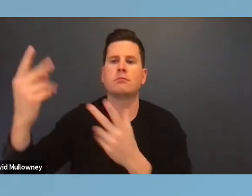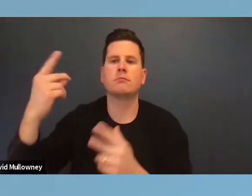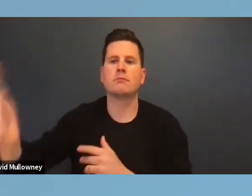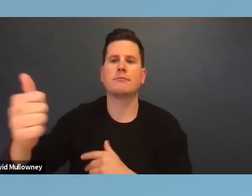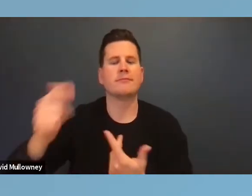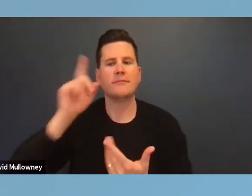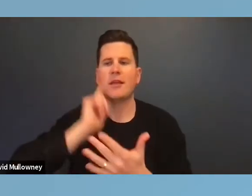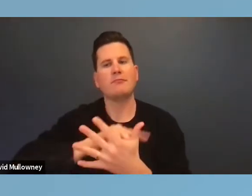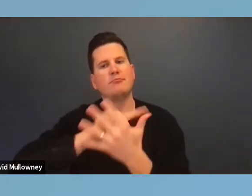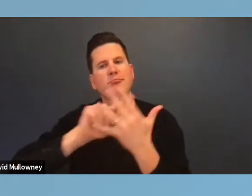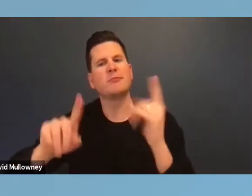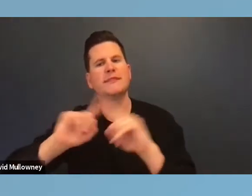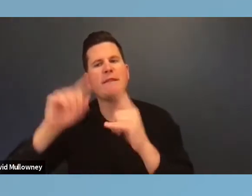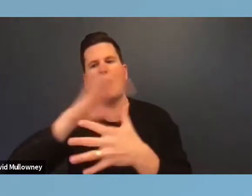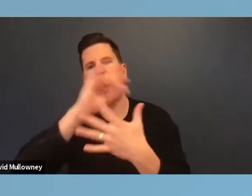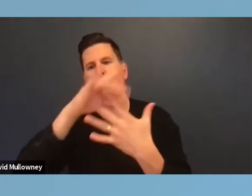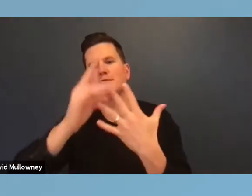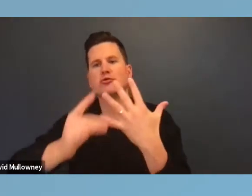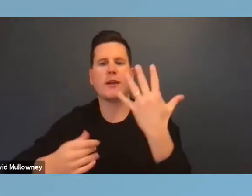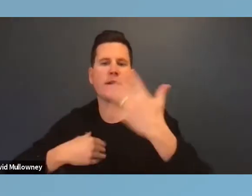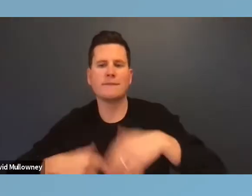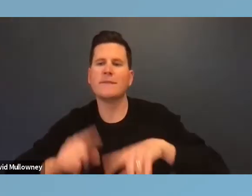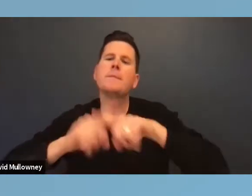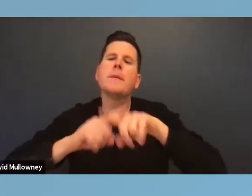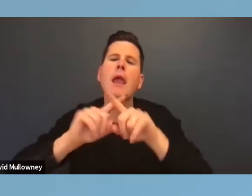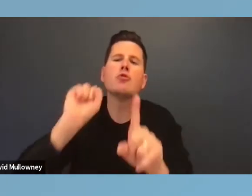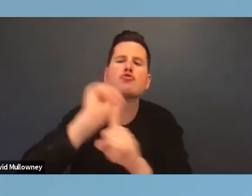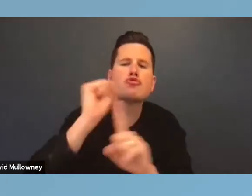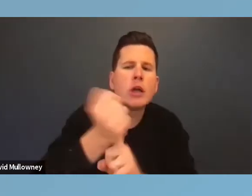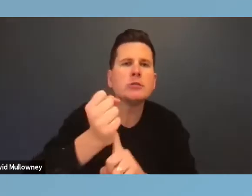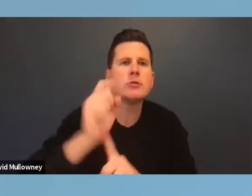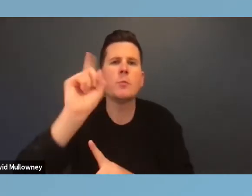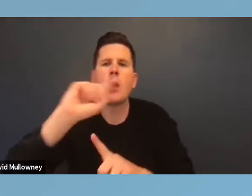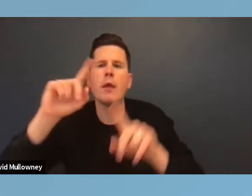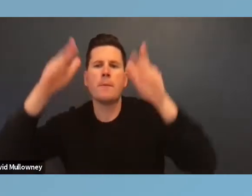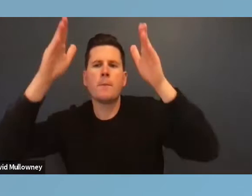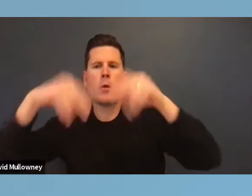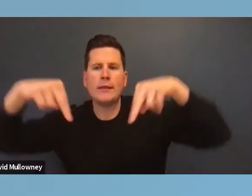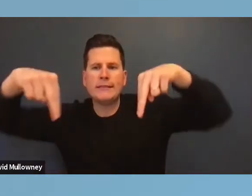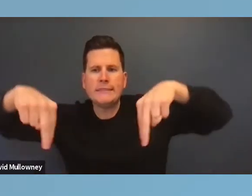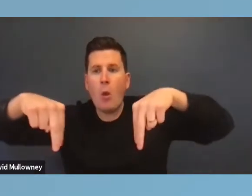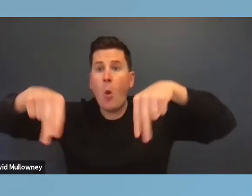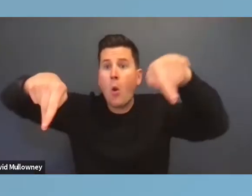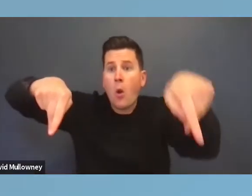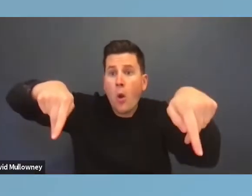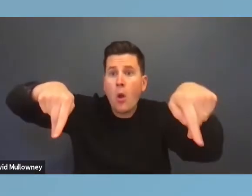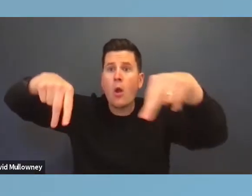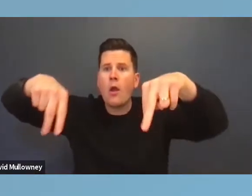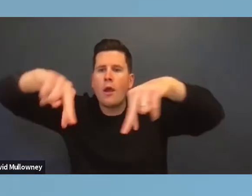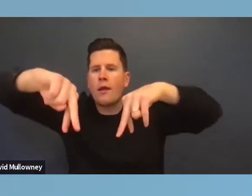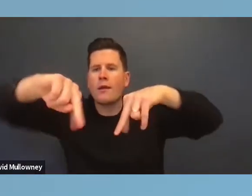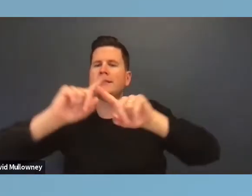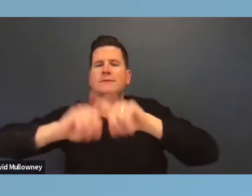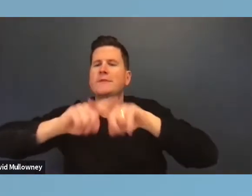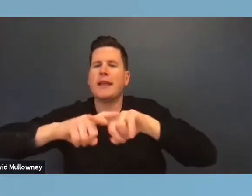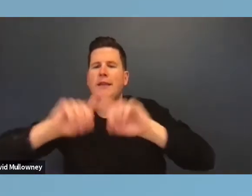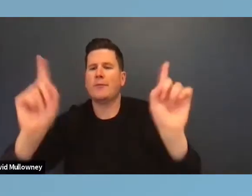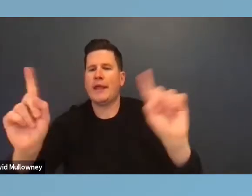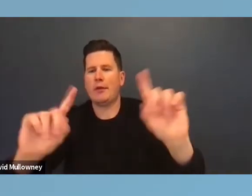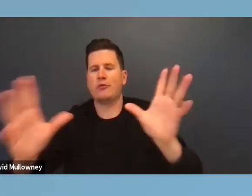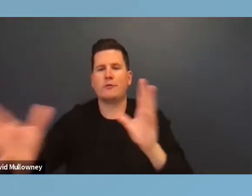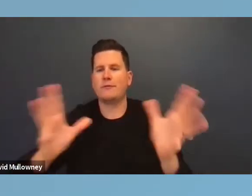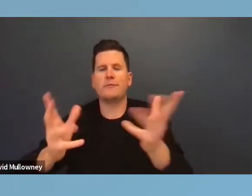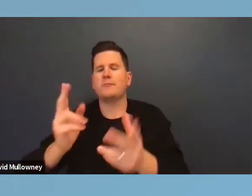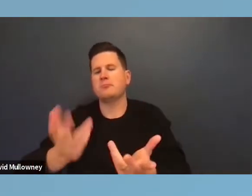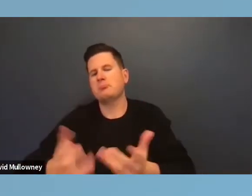and get someone to turn. We have different options for that. It really depends on the situation, how the people are seated, whether they're